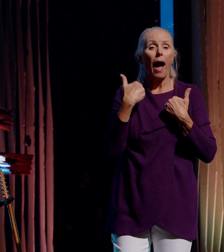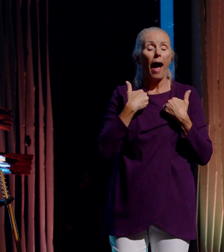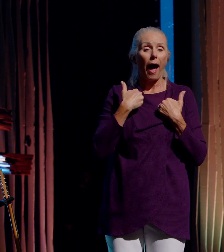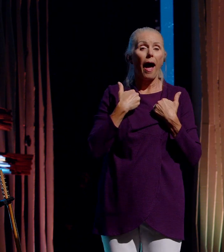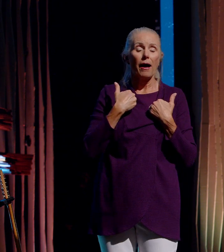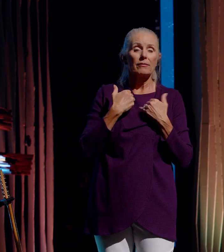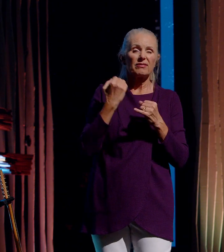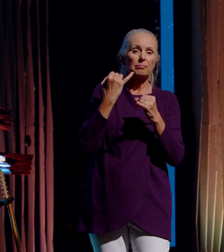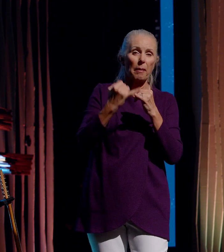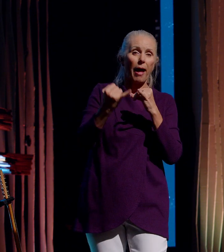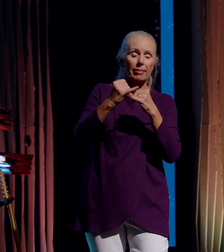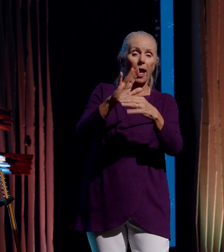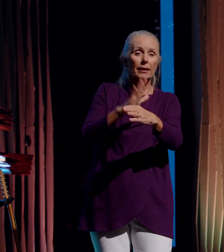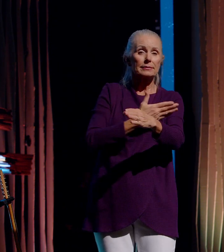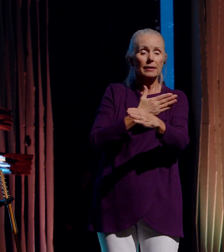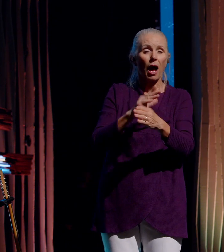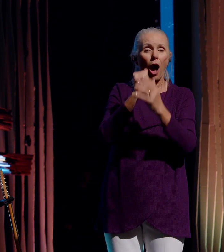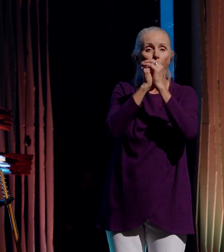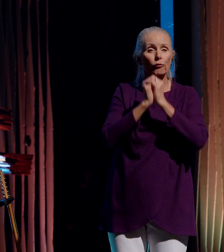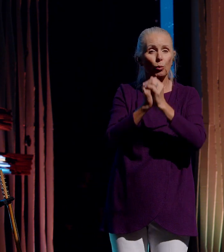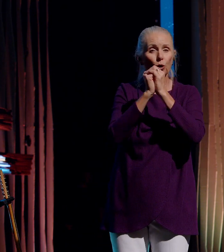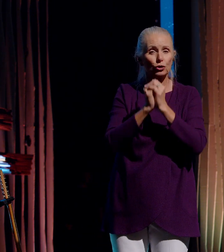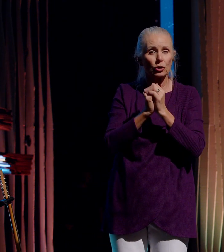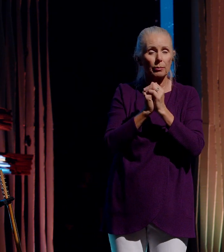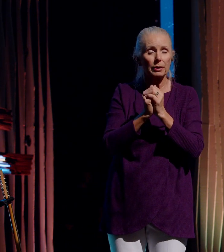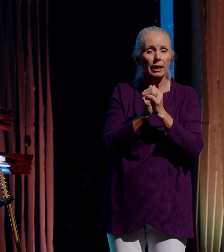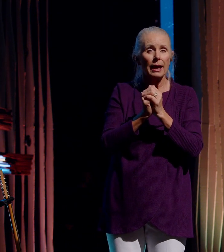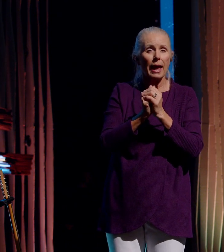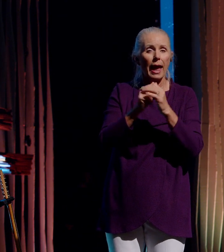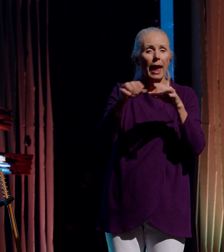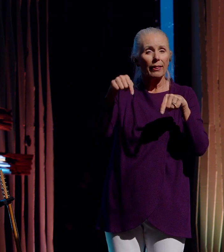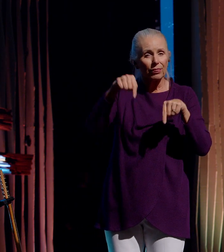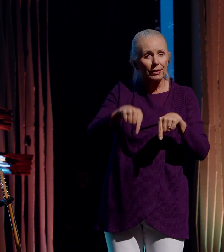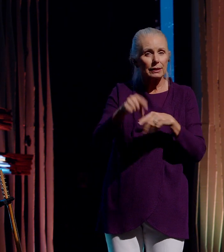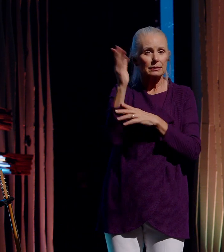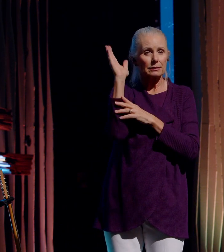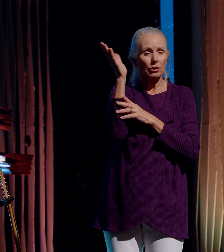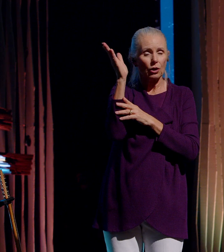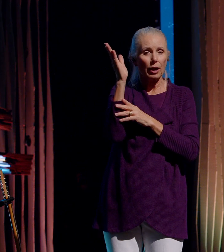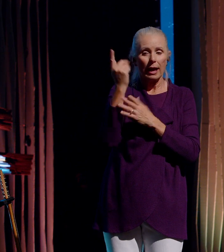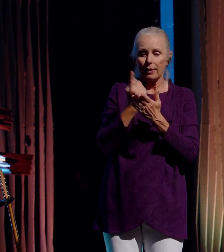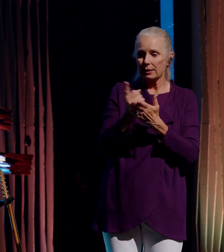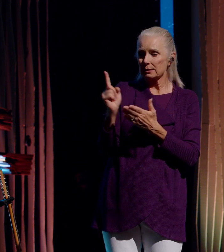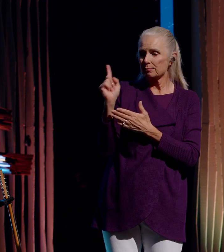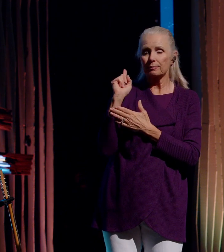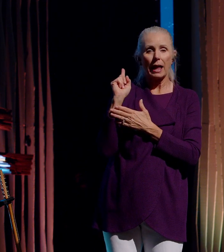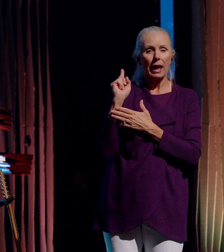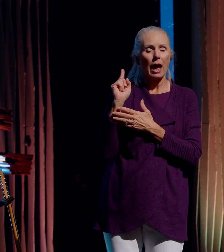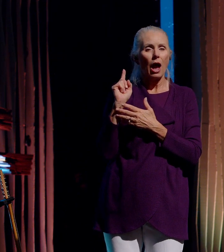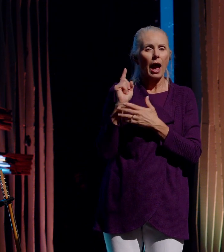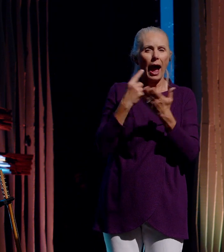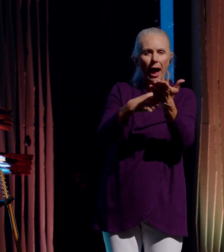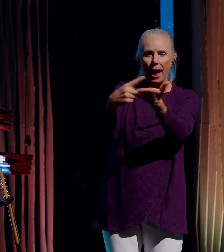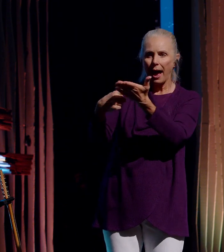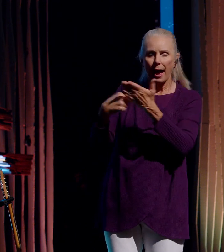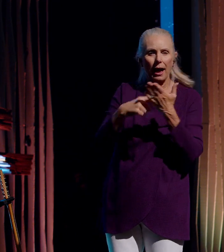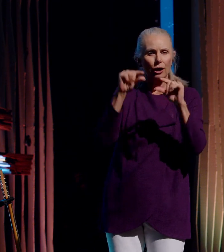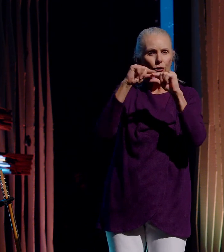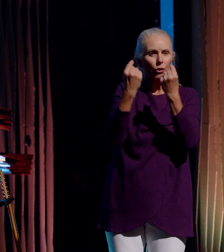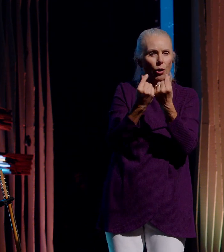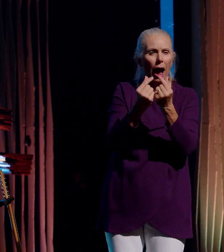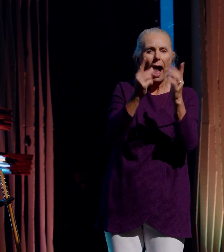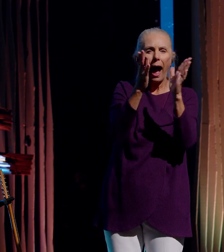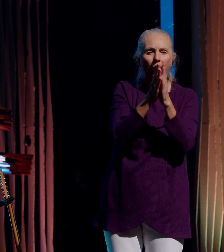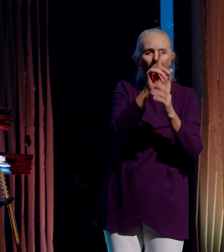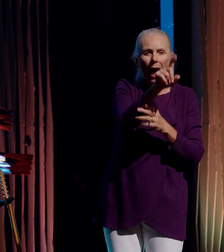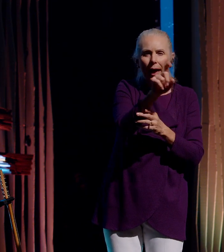worship together. You know, as we talked about this sermon this last week as a pastoral team, I asked the question to our team. I was like, hey,